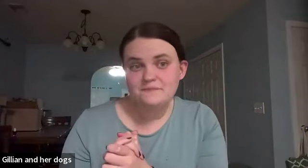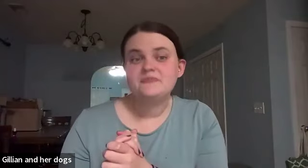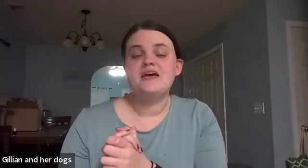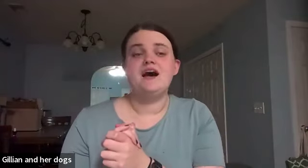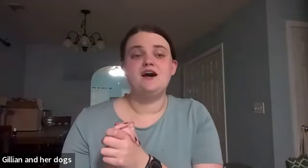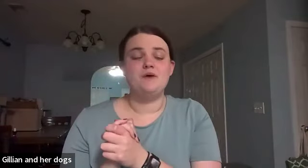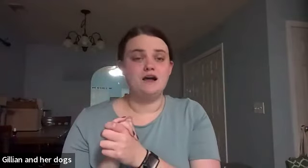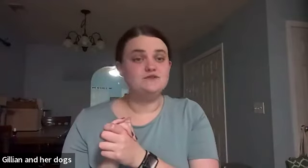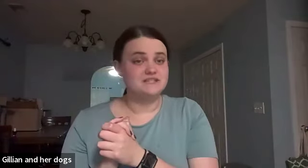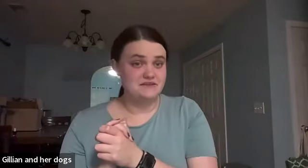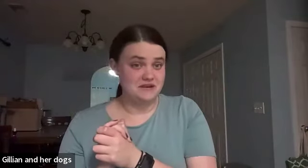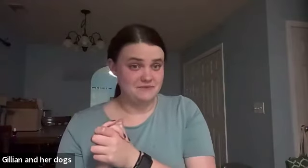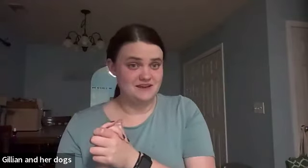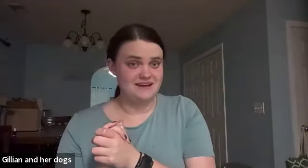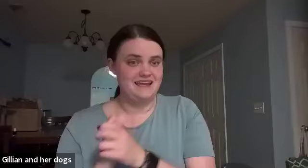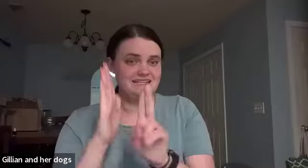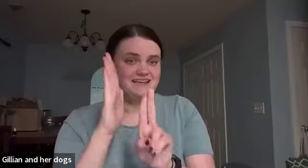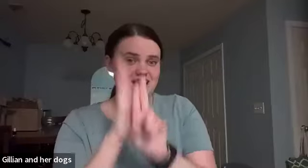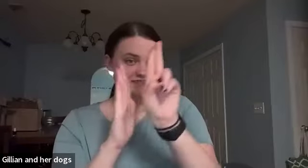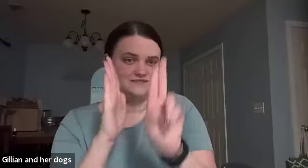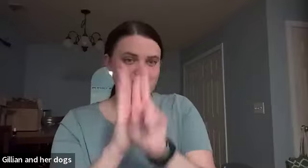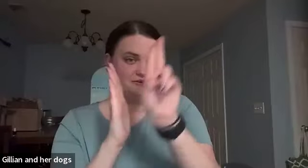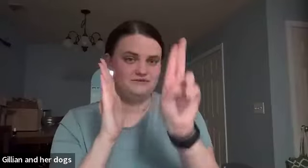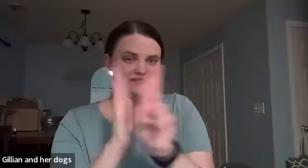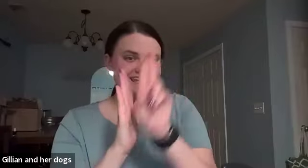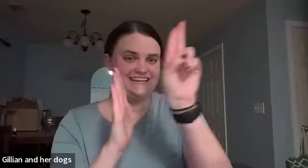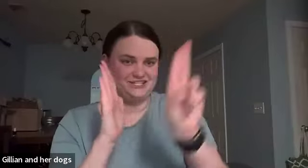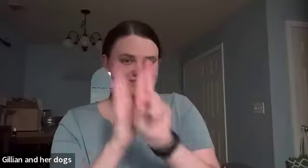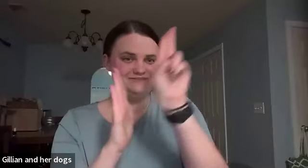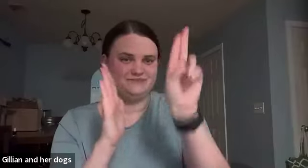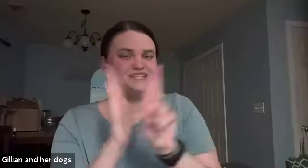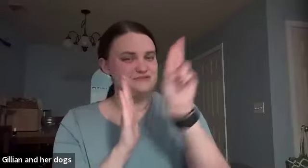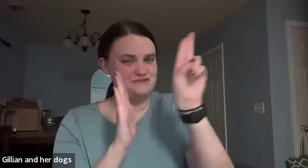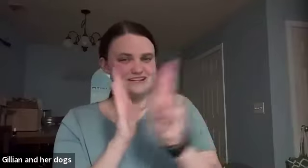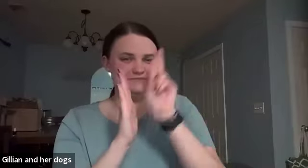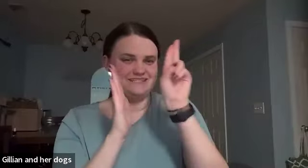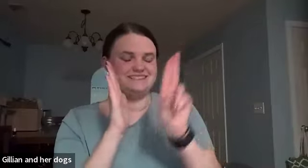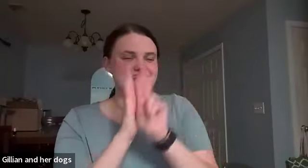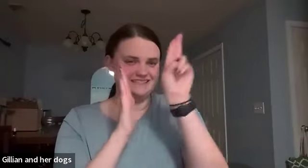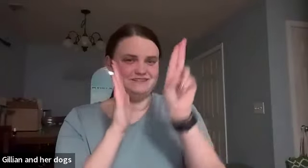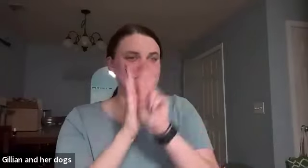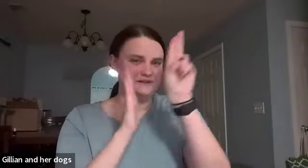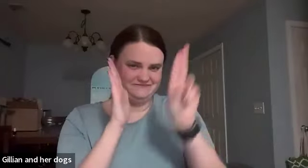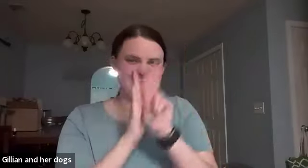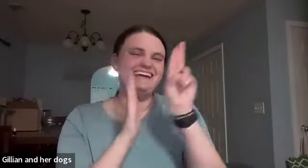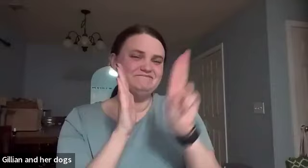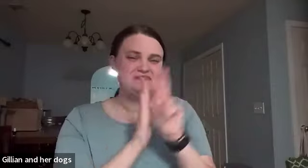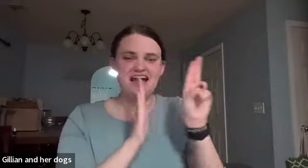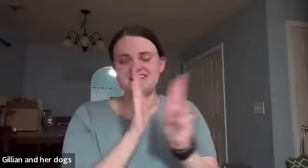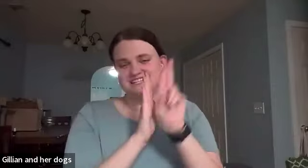Huntsville does have a name sign and it's Huntsville with the H because of the Rocket Space and Science Center up there. I just